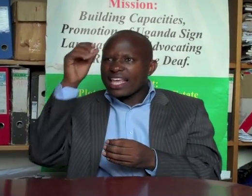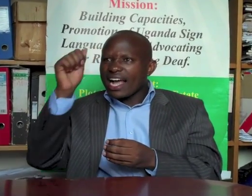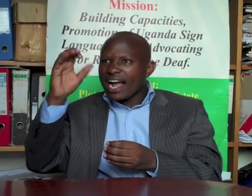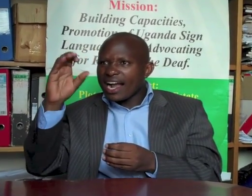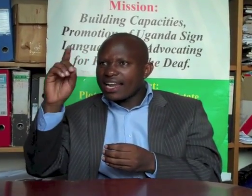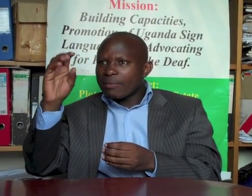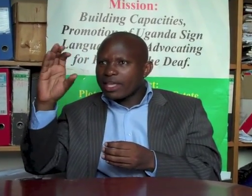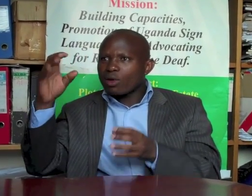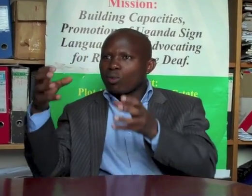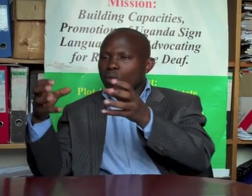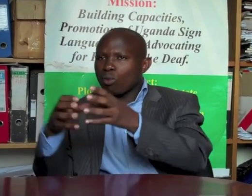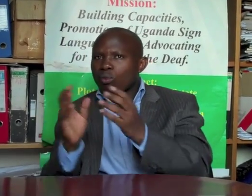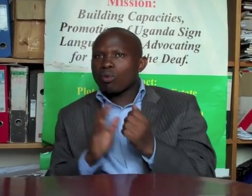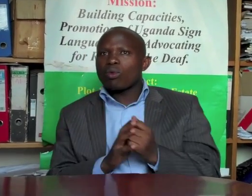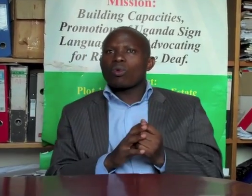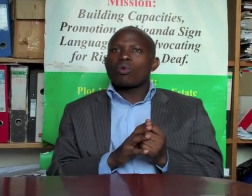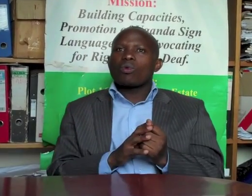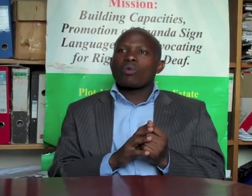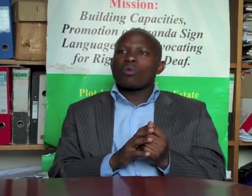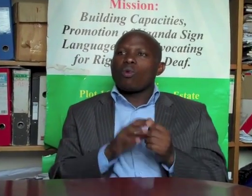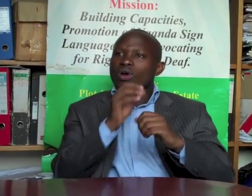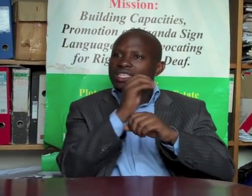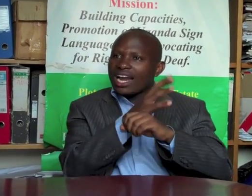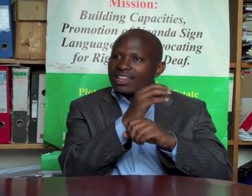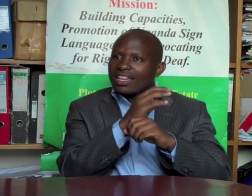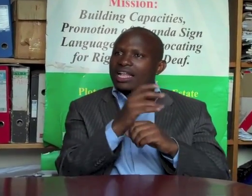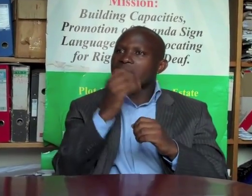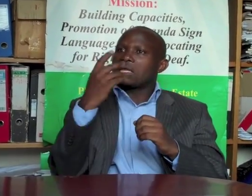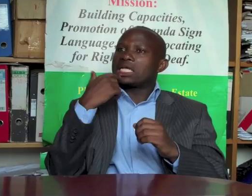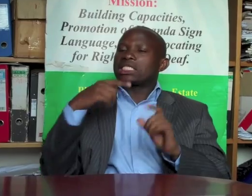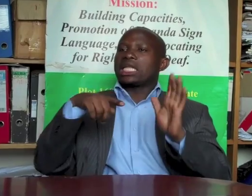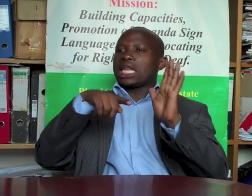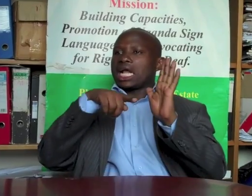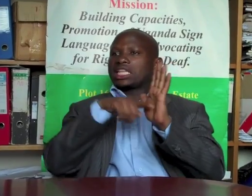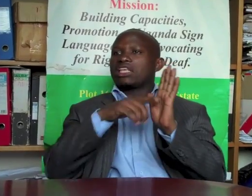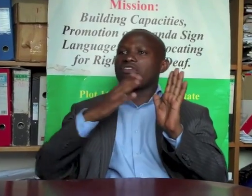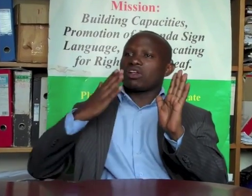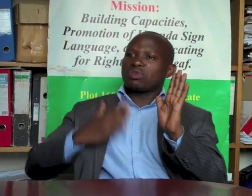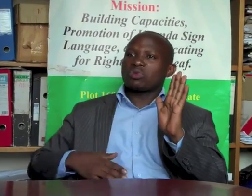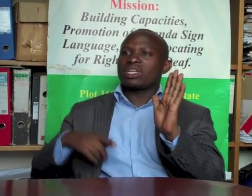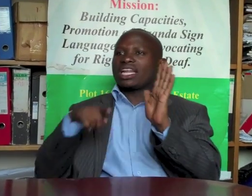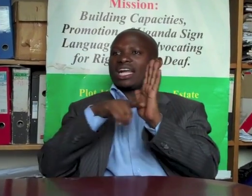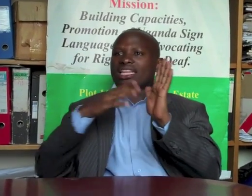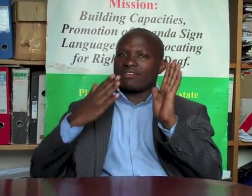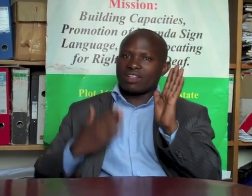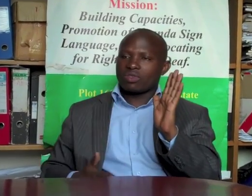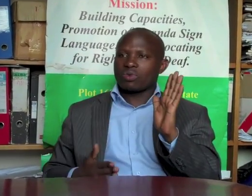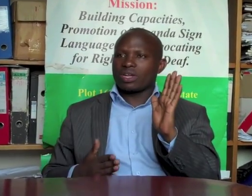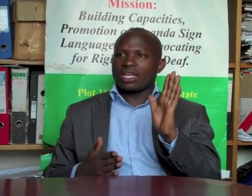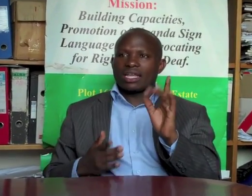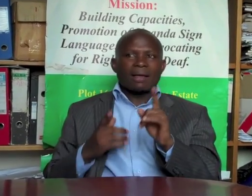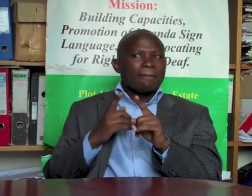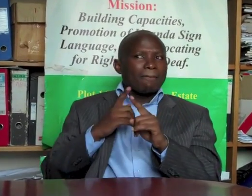researchers, the academicians, the consultants, many say negative